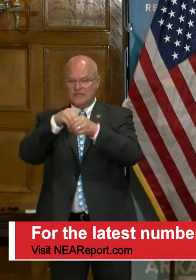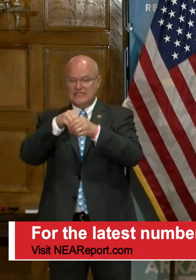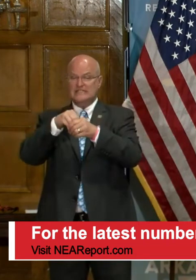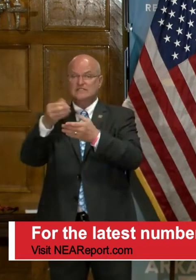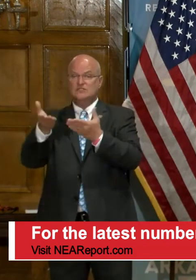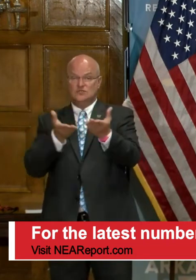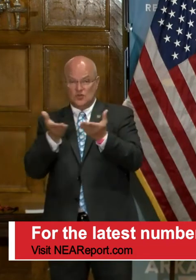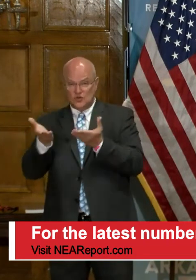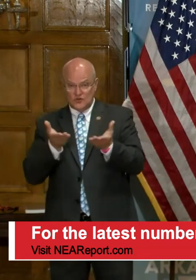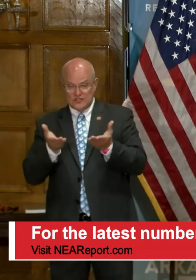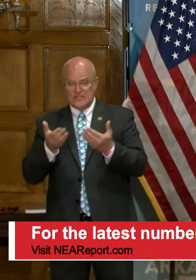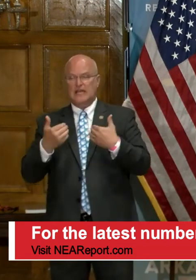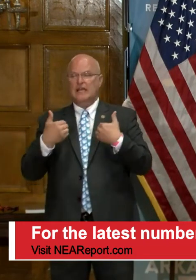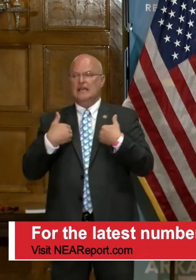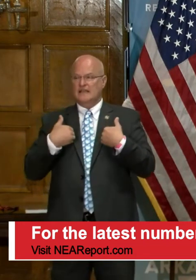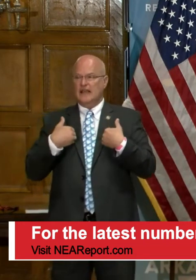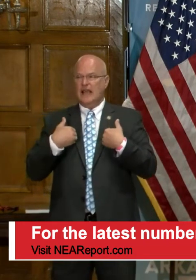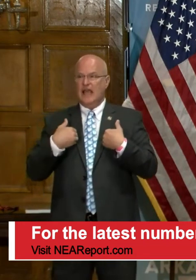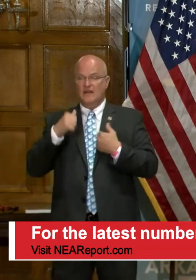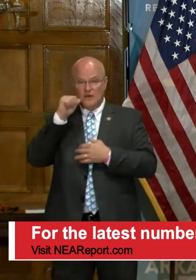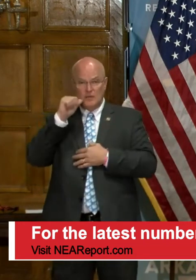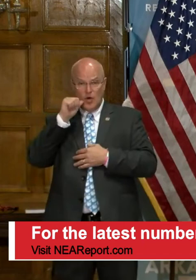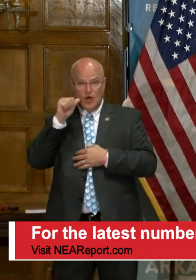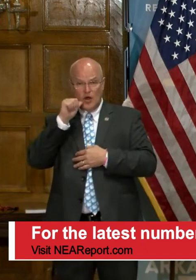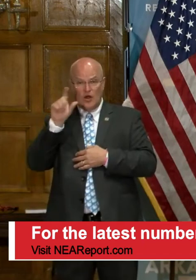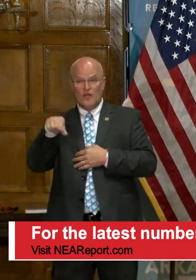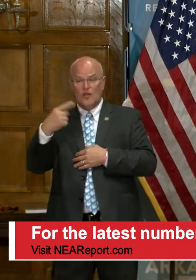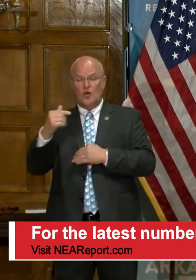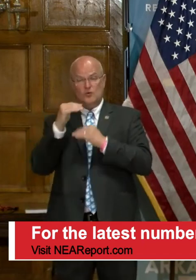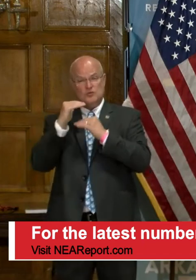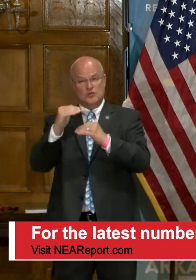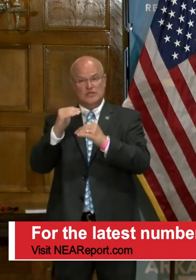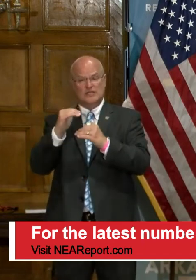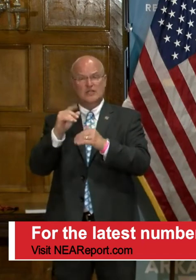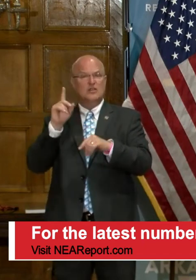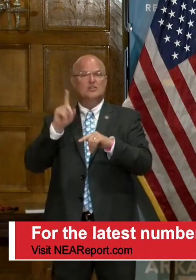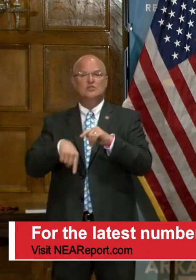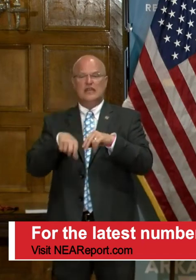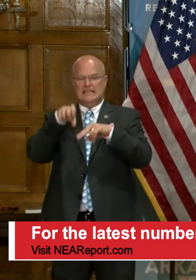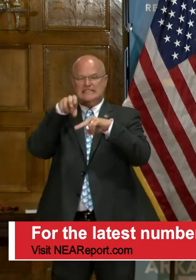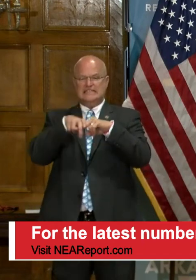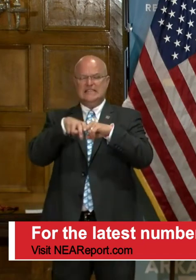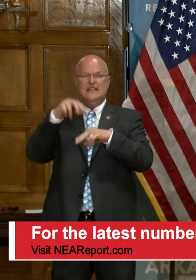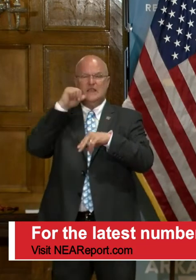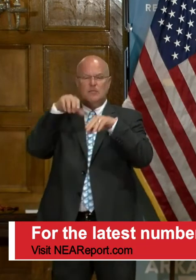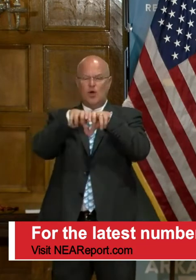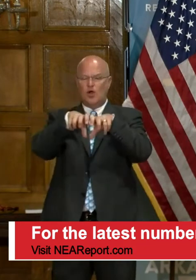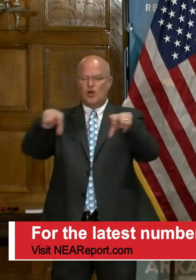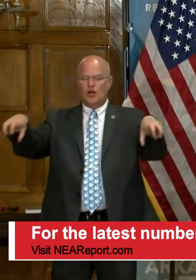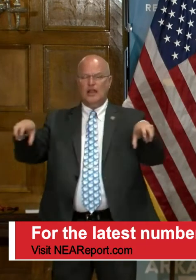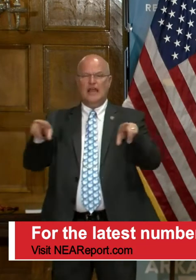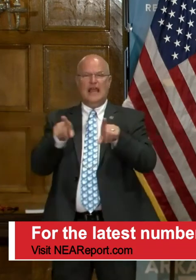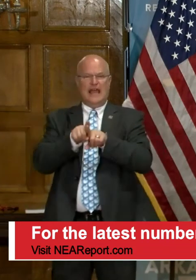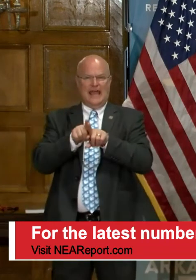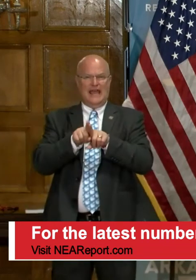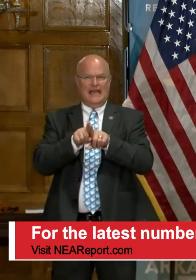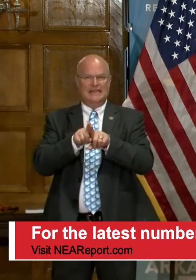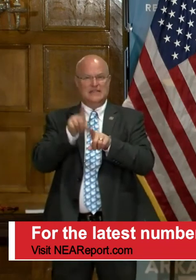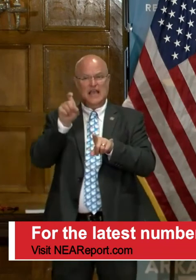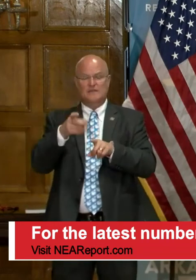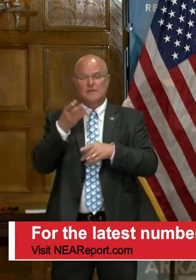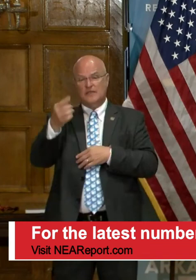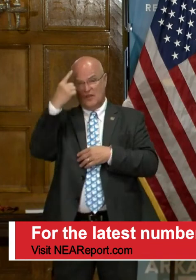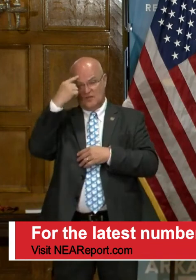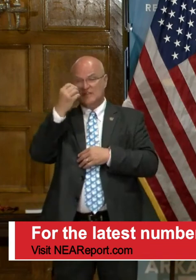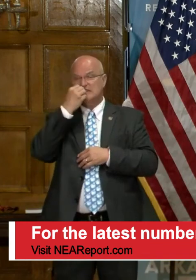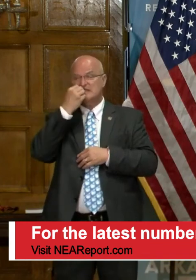dine-in service, and they have a bar. The only restriction is you can't sit at the bar as is you have to be